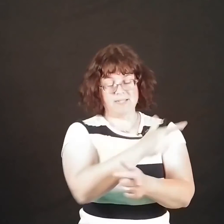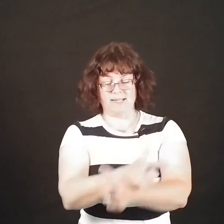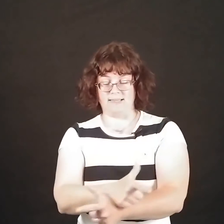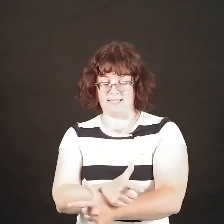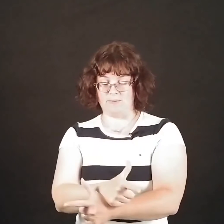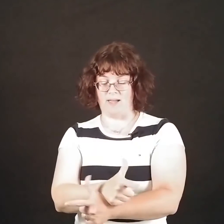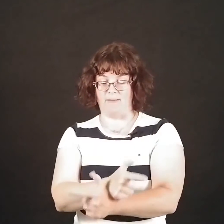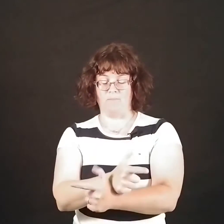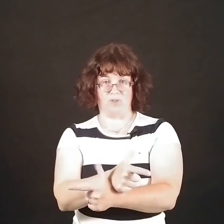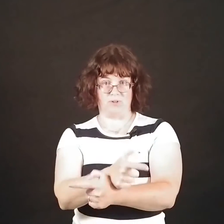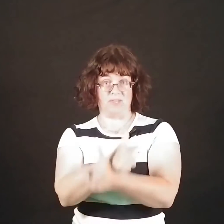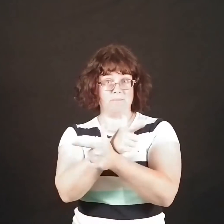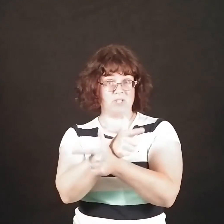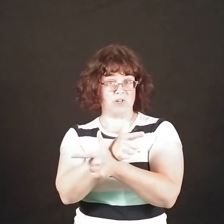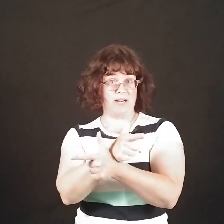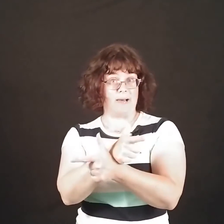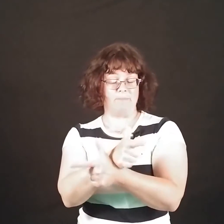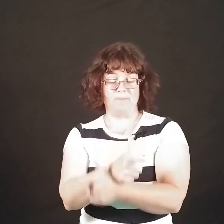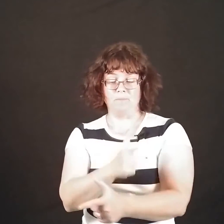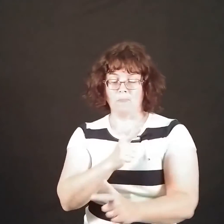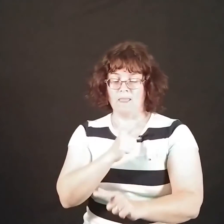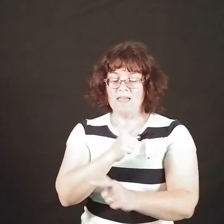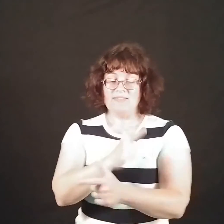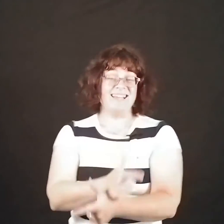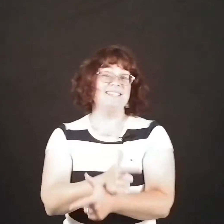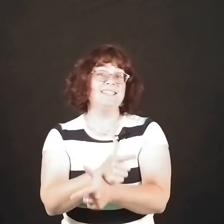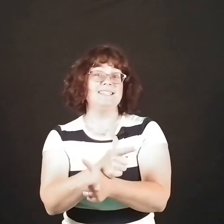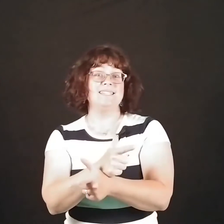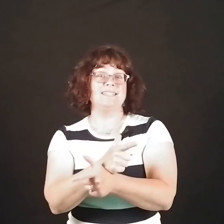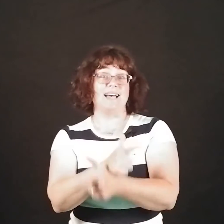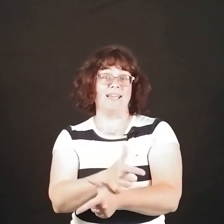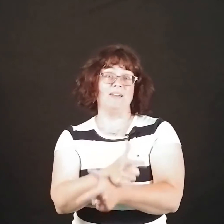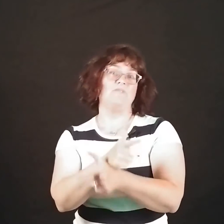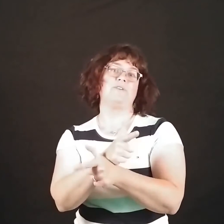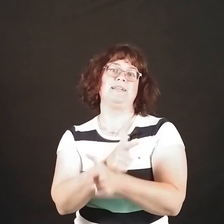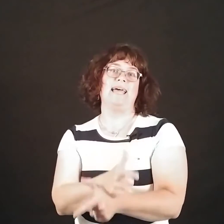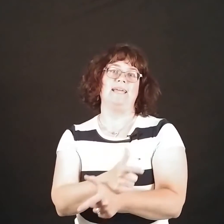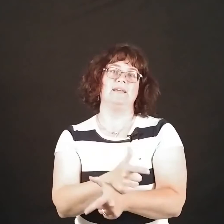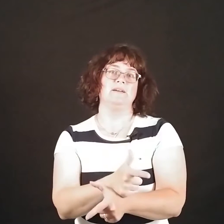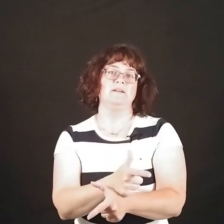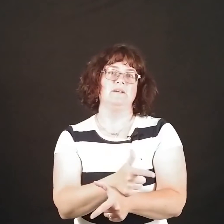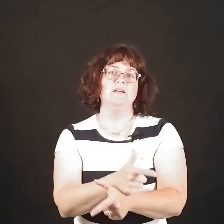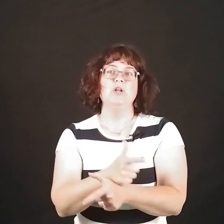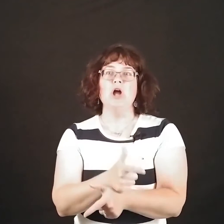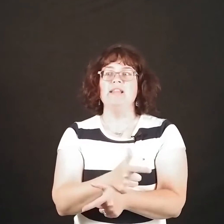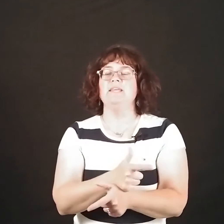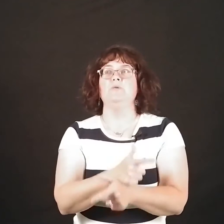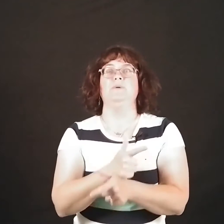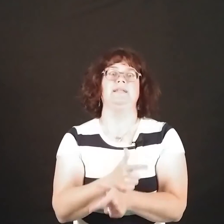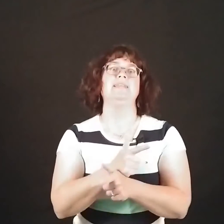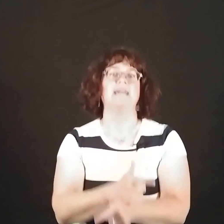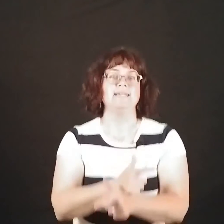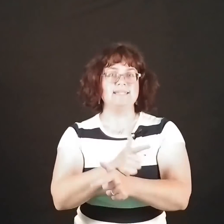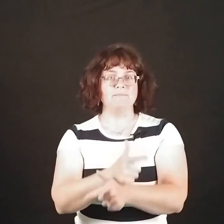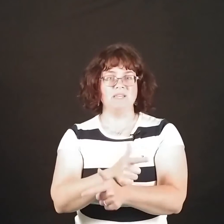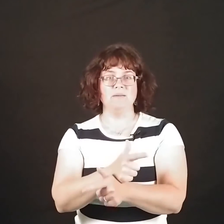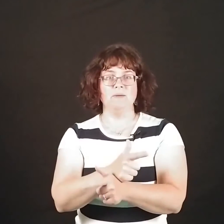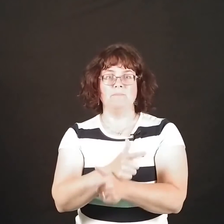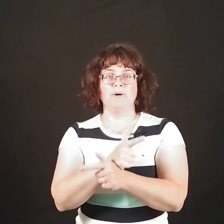pointing this way with your thumb straight up. That's the sign for like. Not that you really like something,